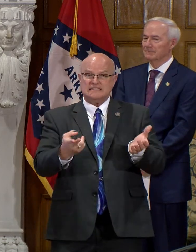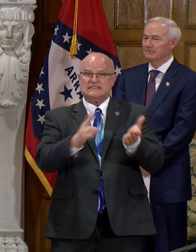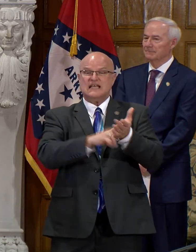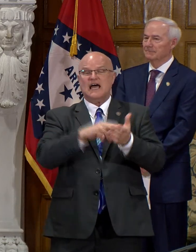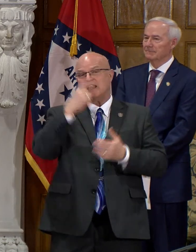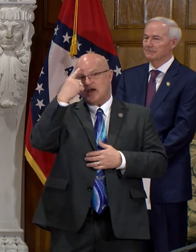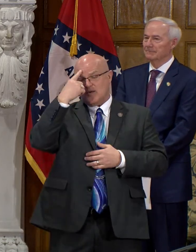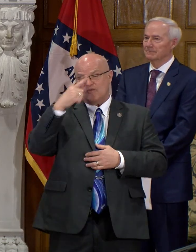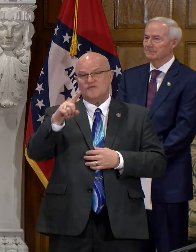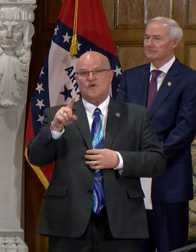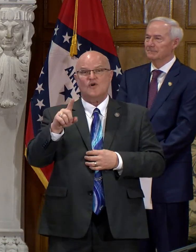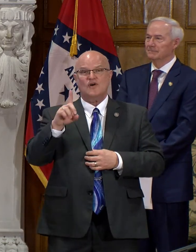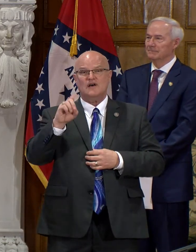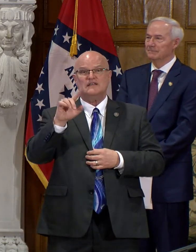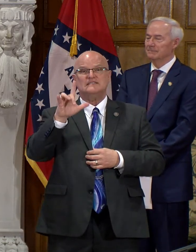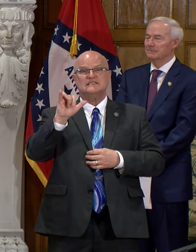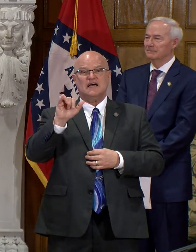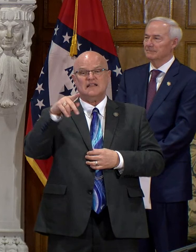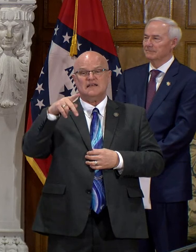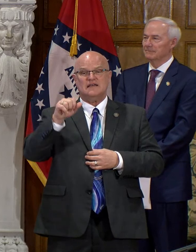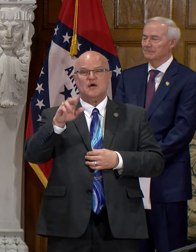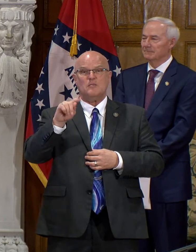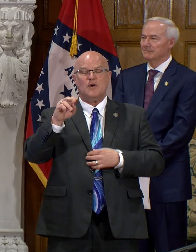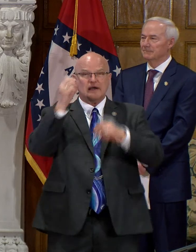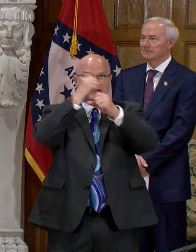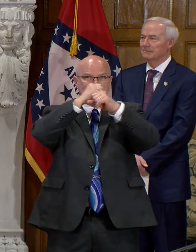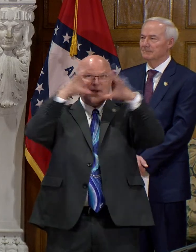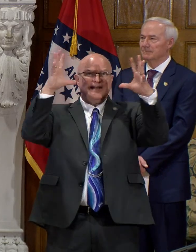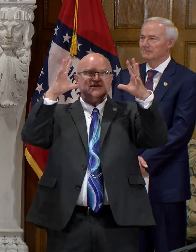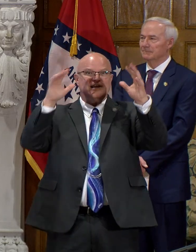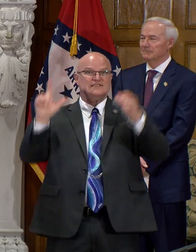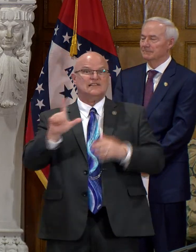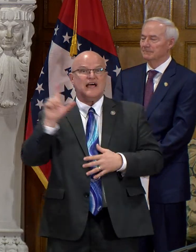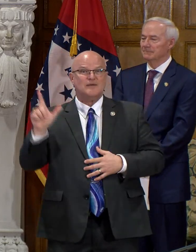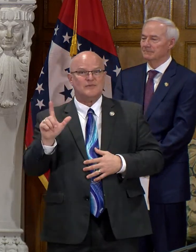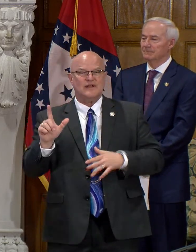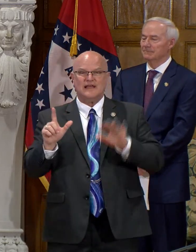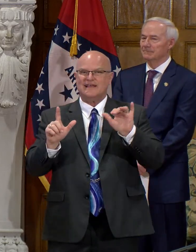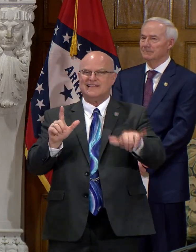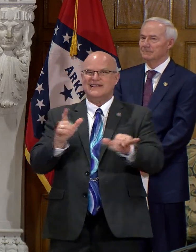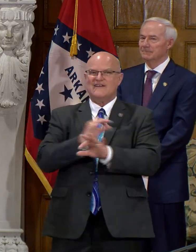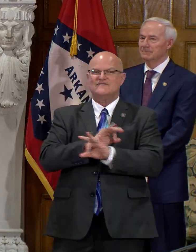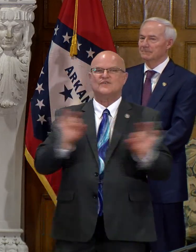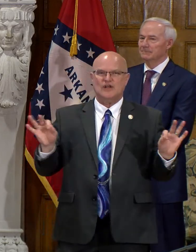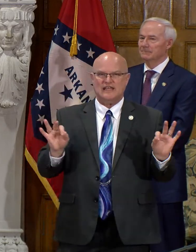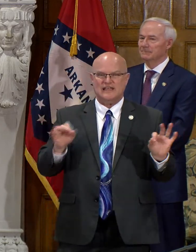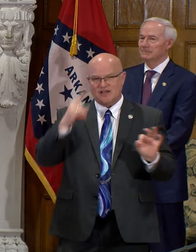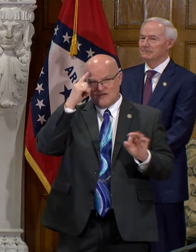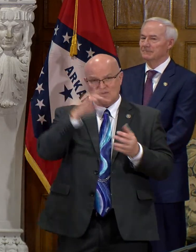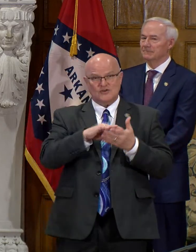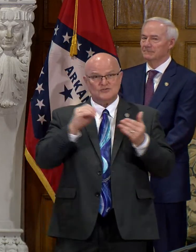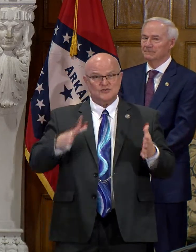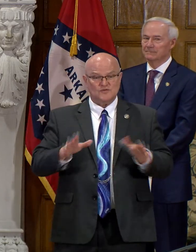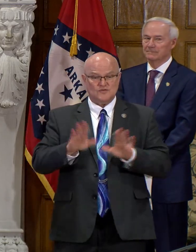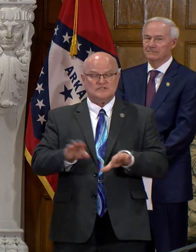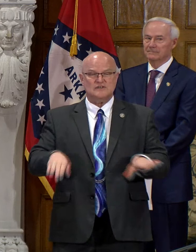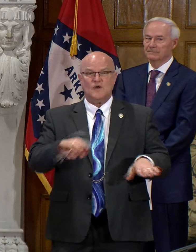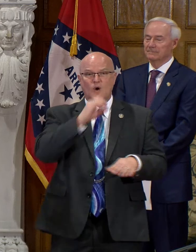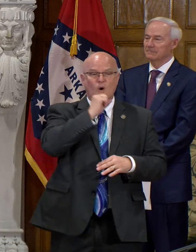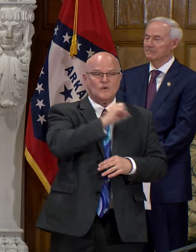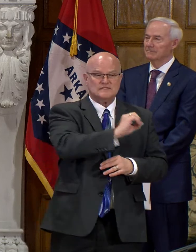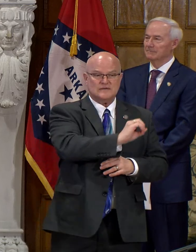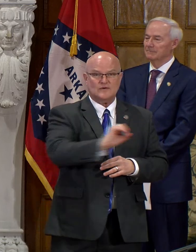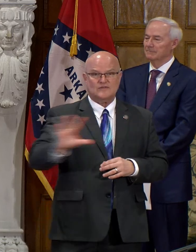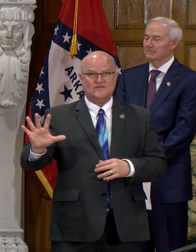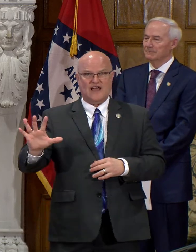up for the Dolly Parton Imagination Library, which is free for students or for children 0 to 5